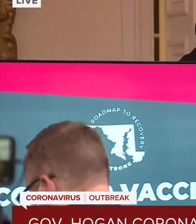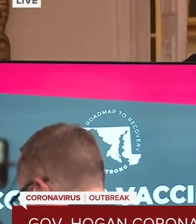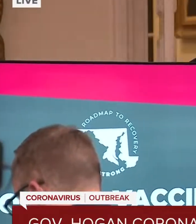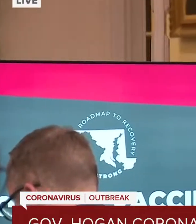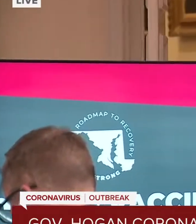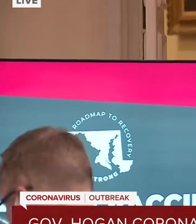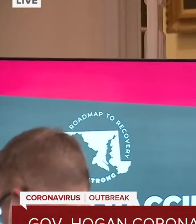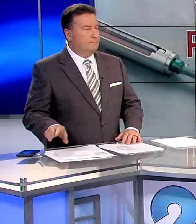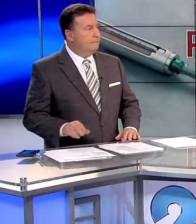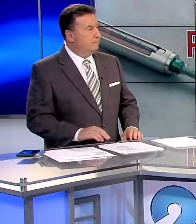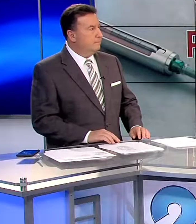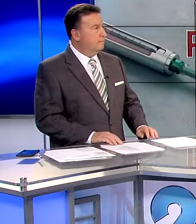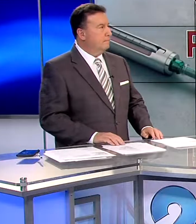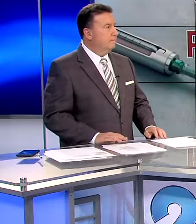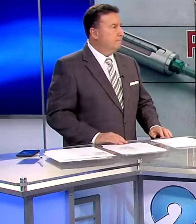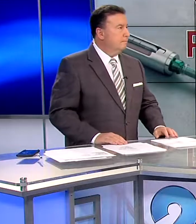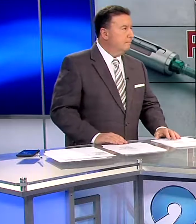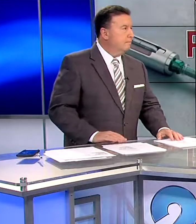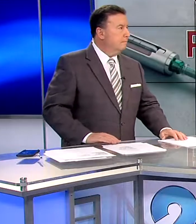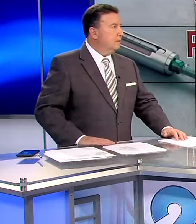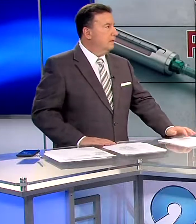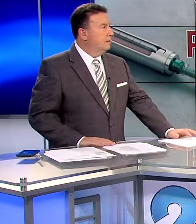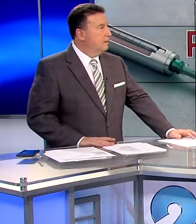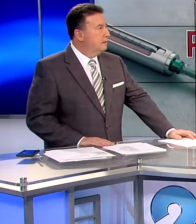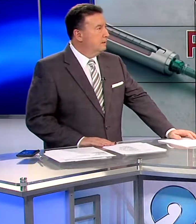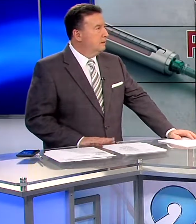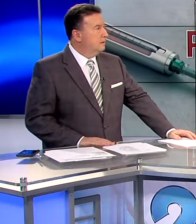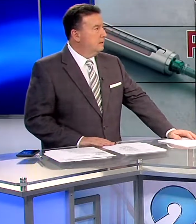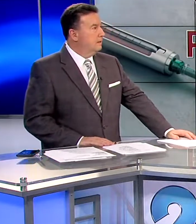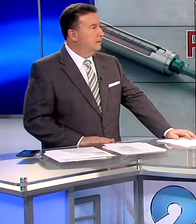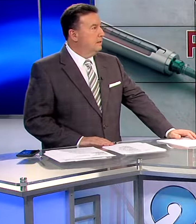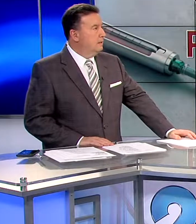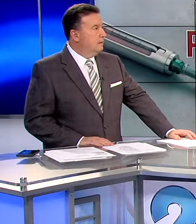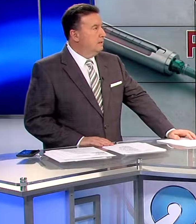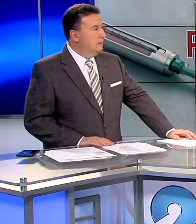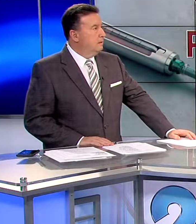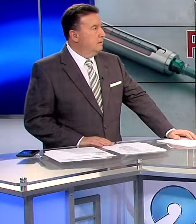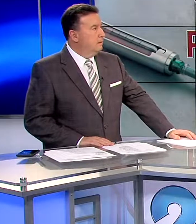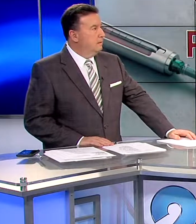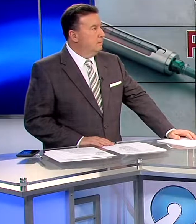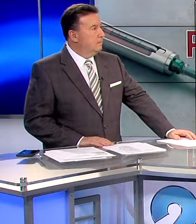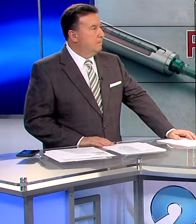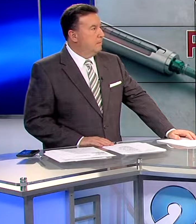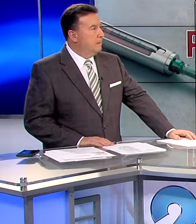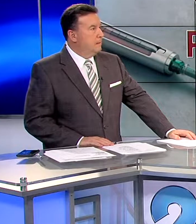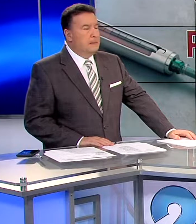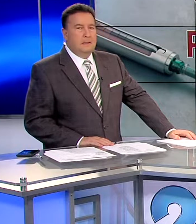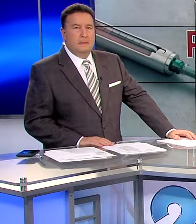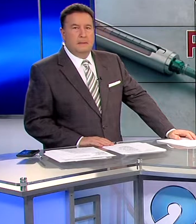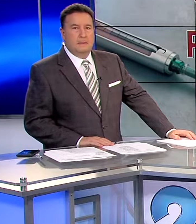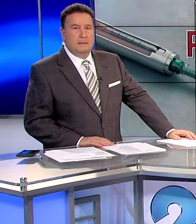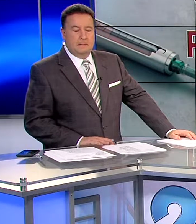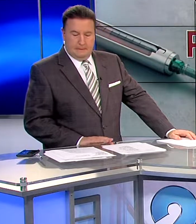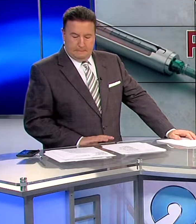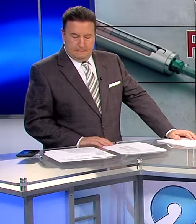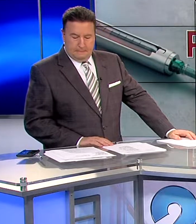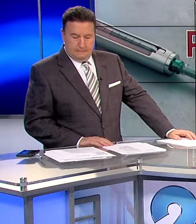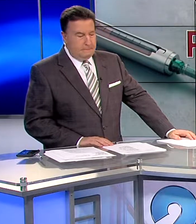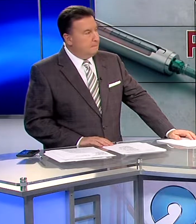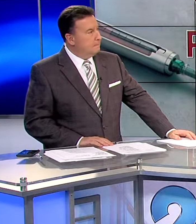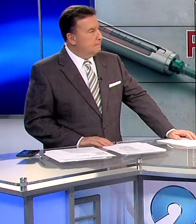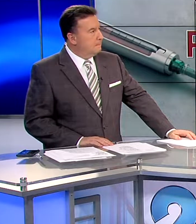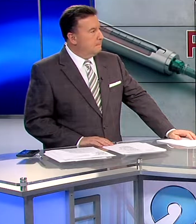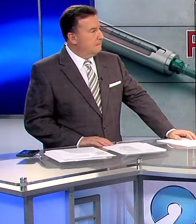rollout. He said it hasn't gone as well as we expect here as well as all across the country. Maryland is ahead of 27 other states, but